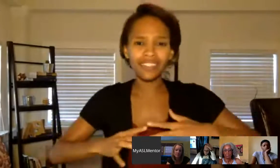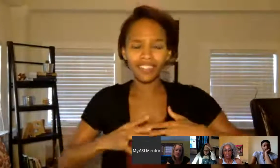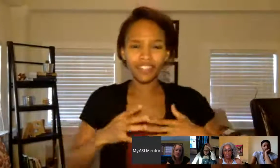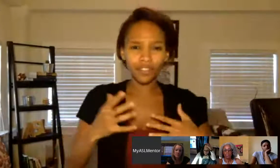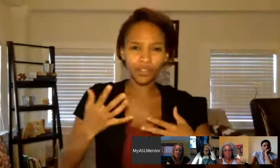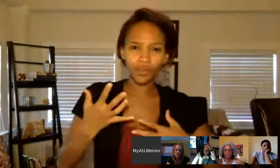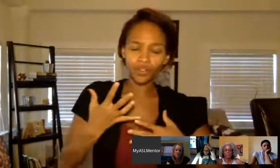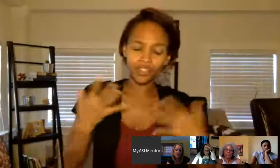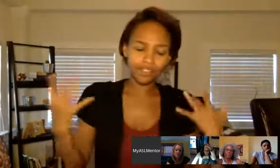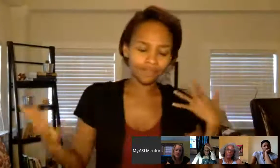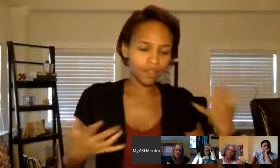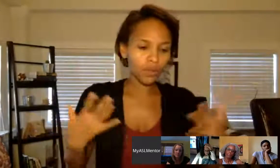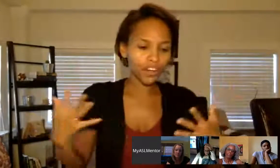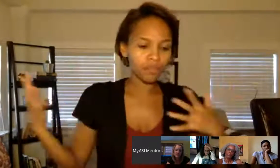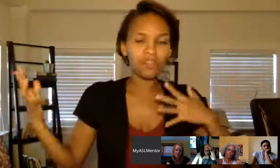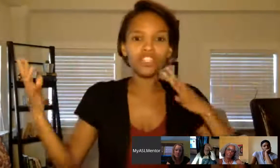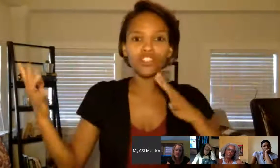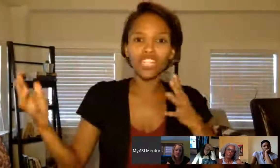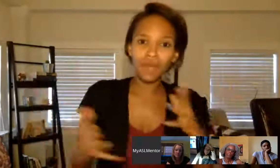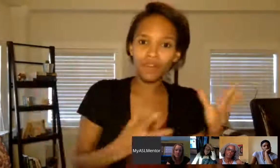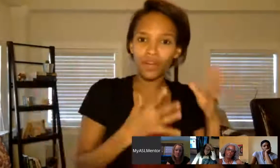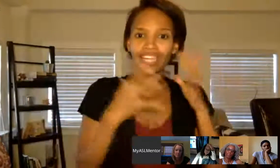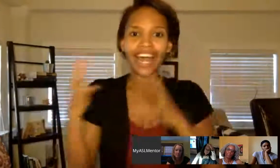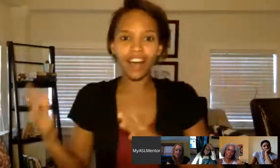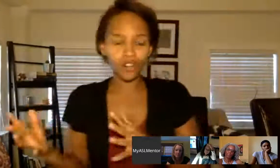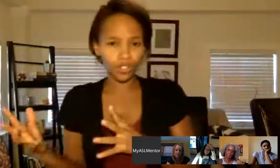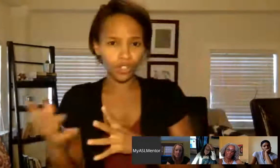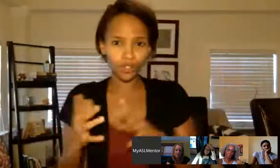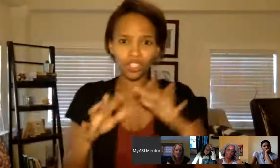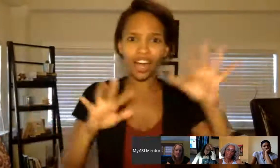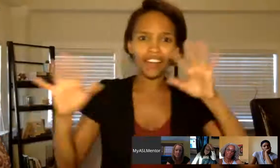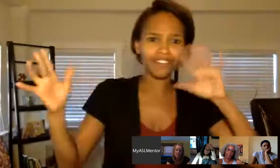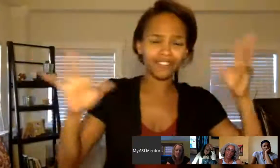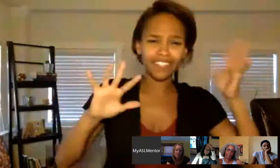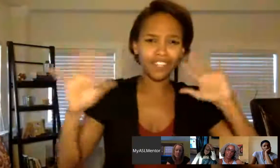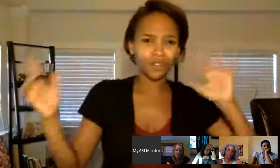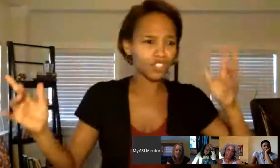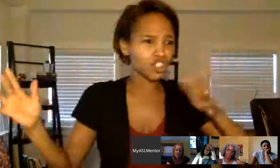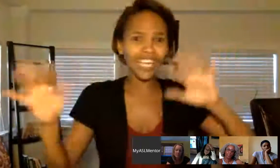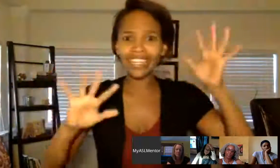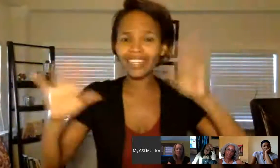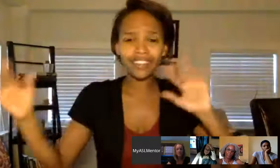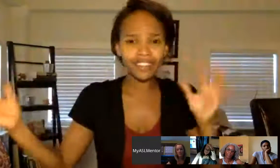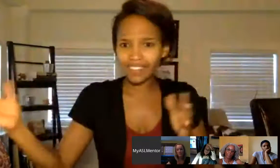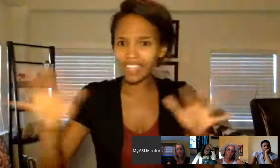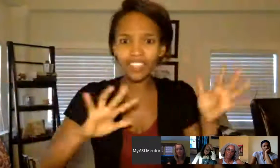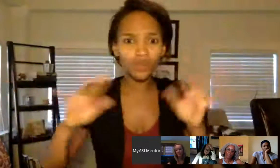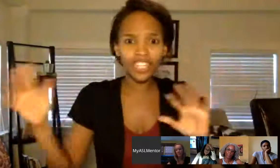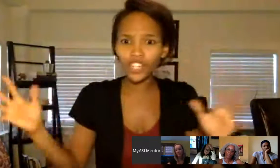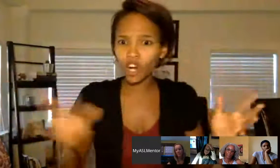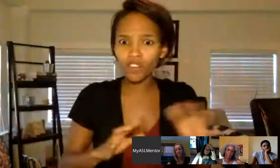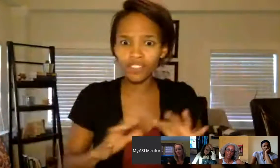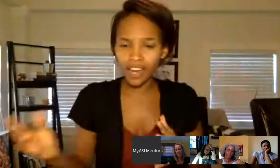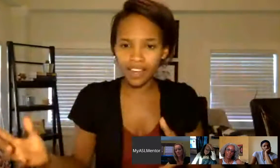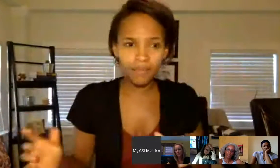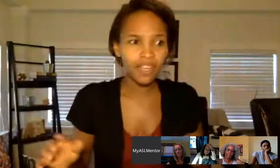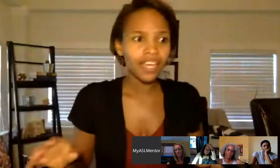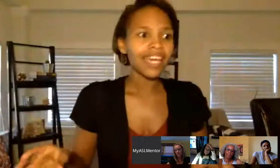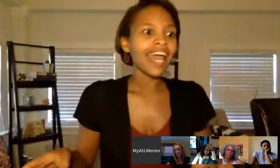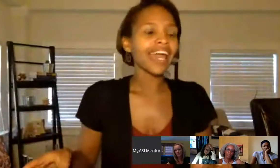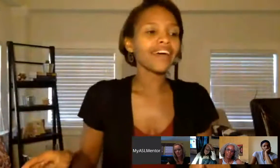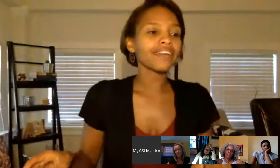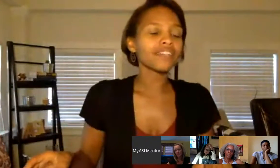Because we're in a political climate right now, so there's a lot of shady things we hear all the